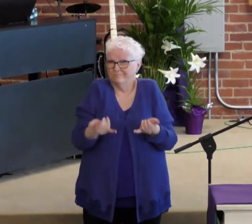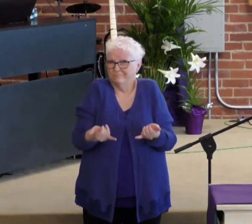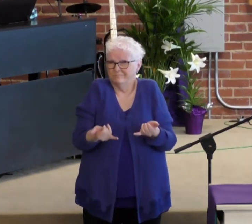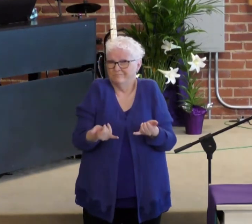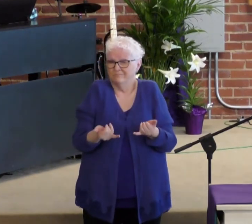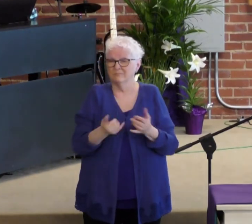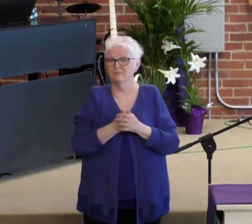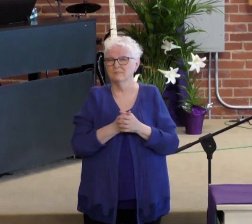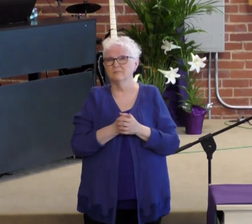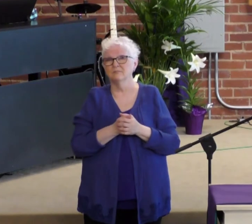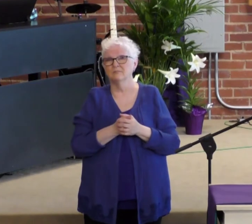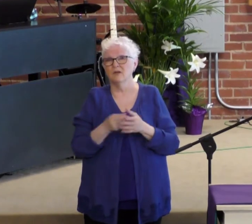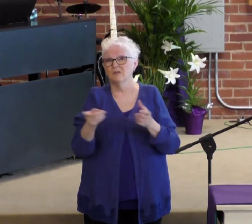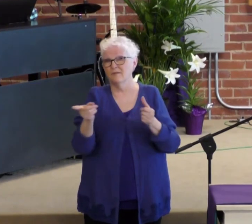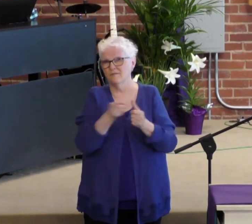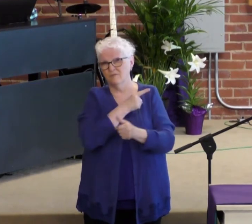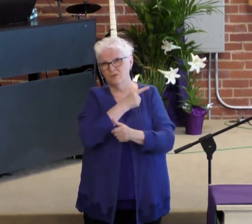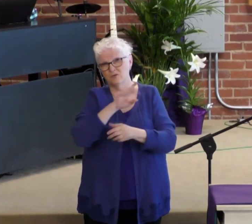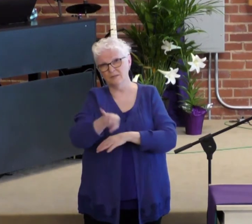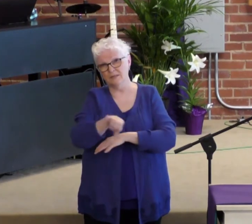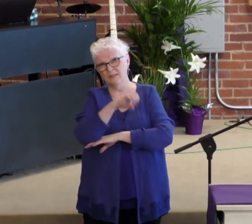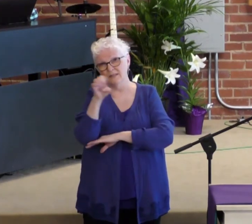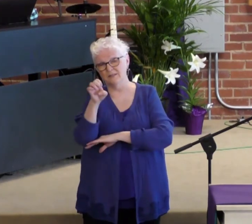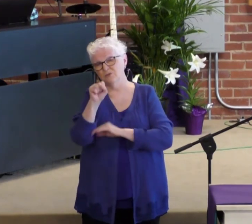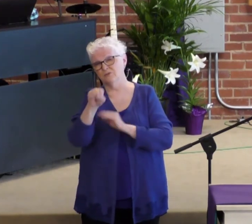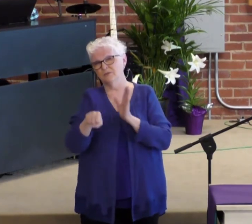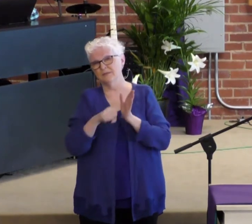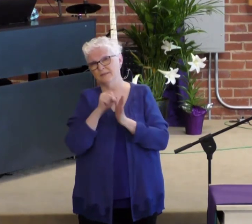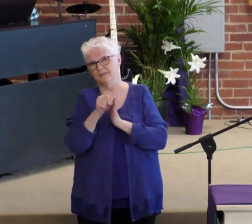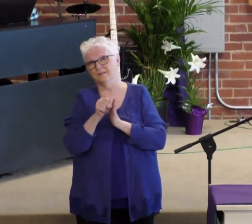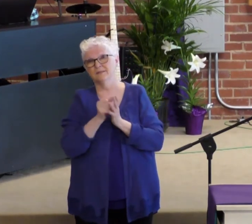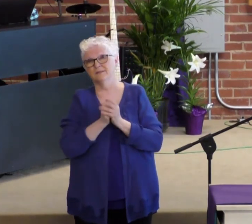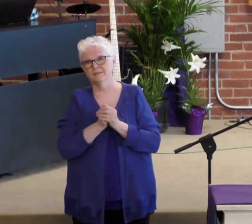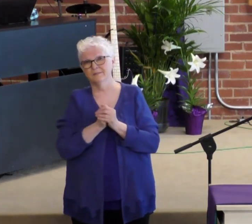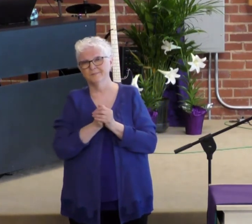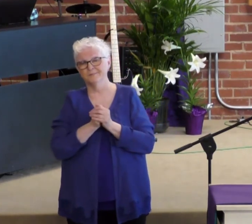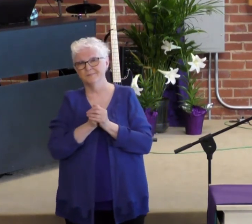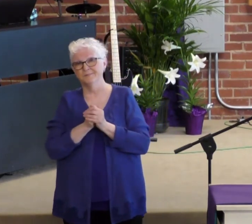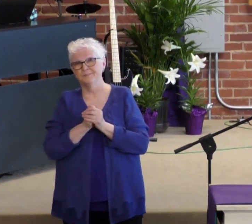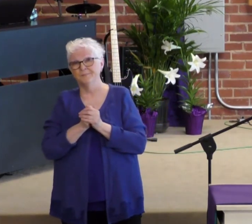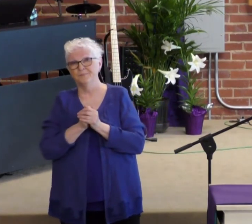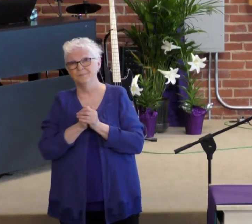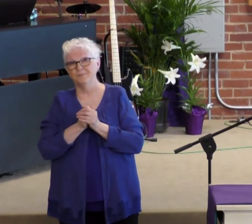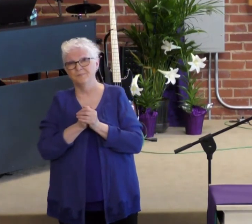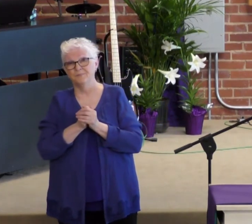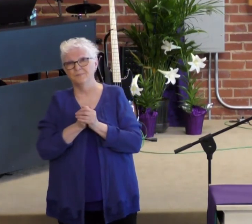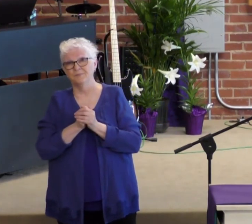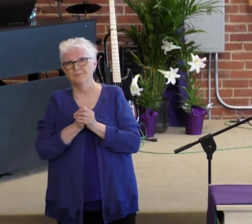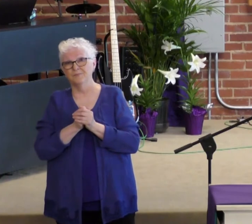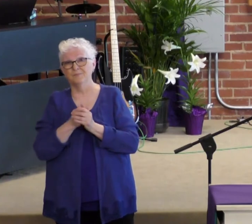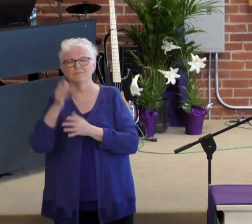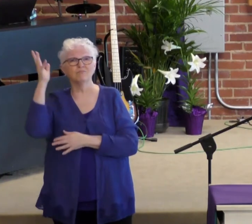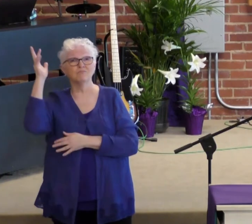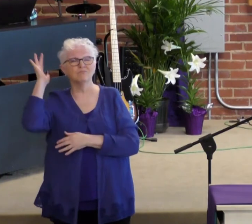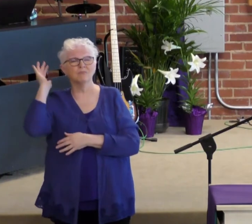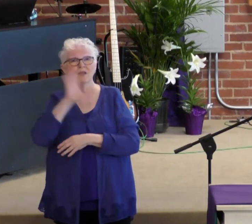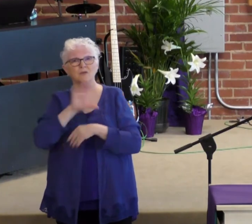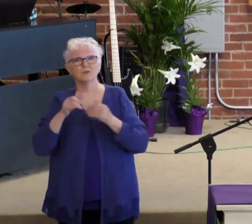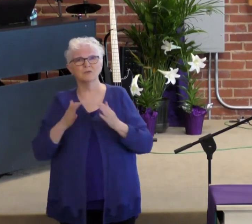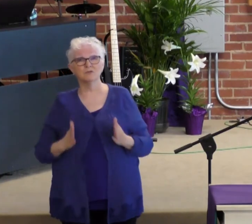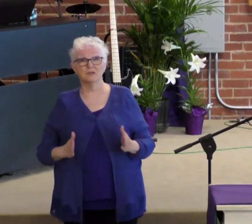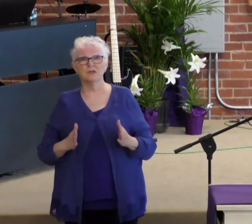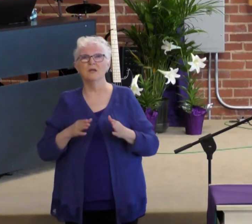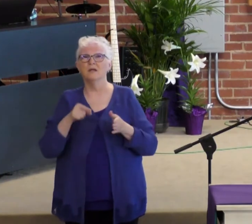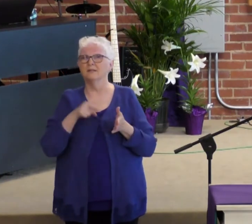this first Easter season. The Christians, this was the